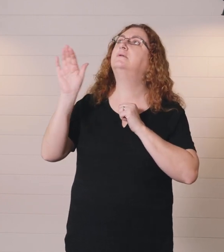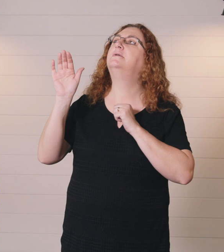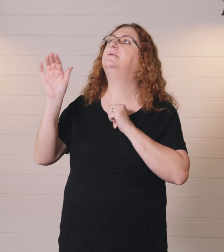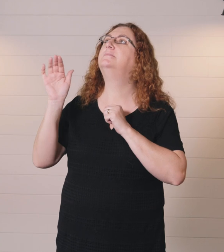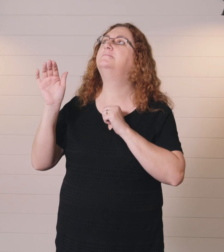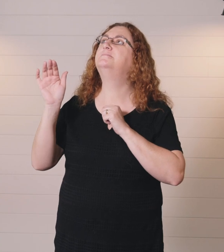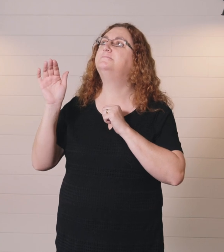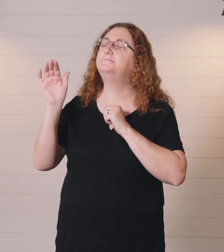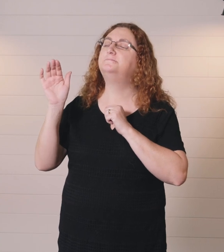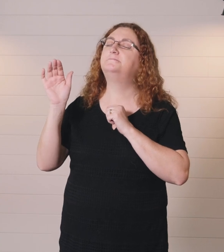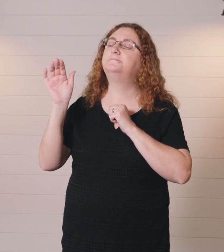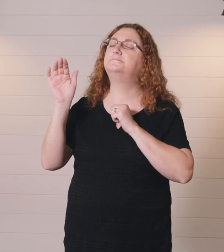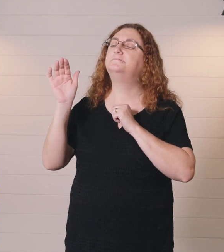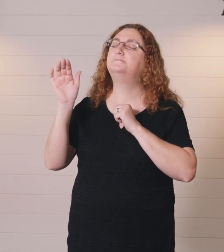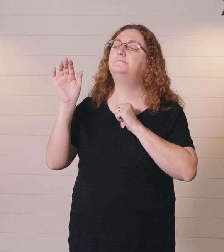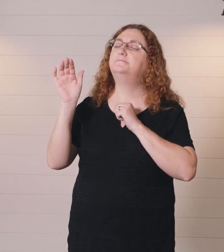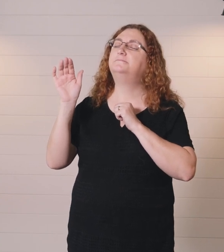would you somehow